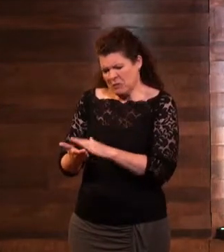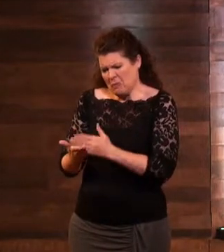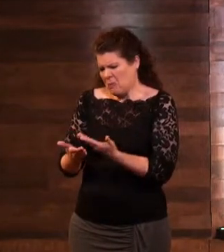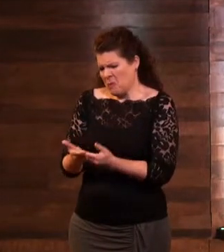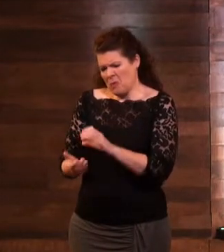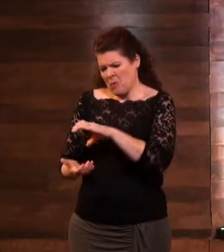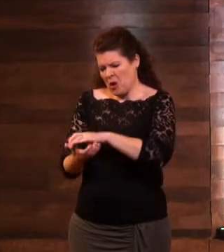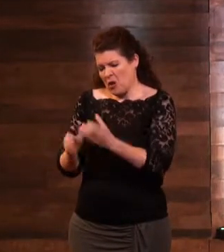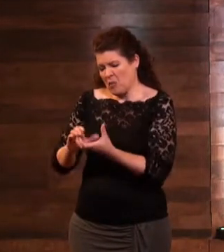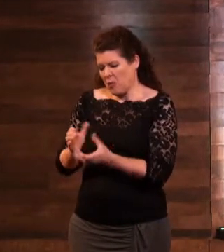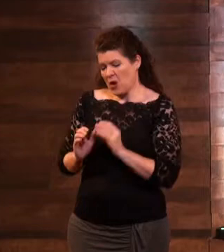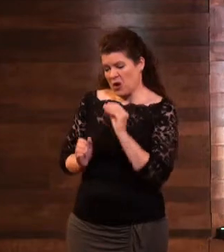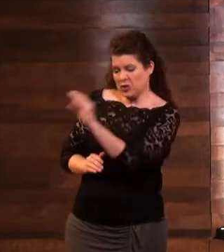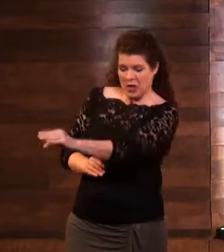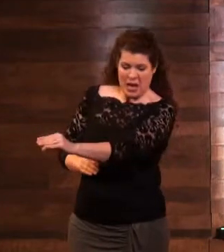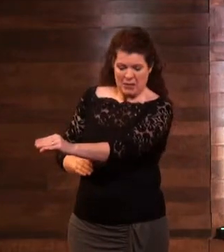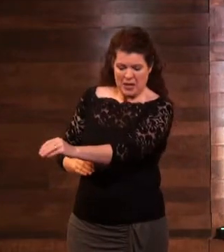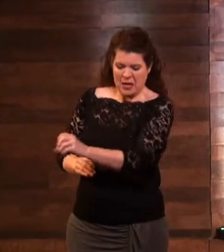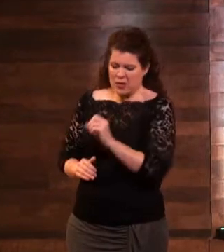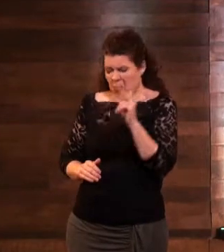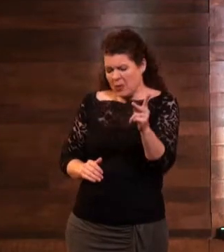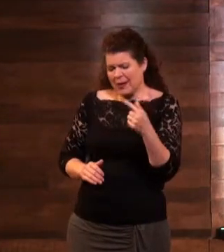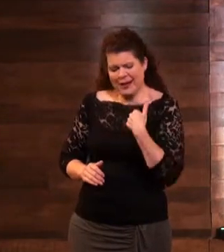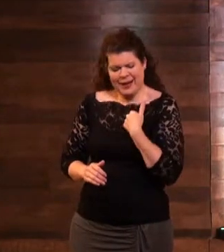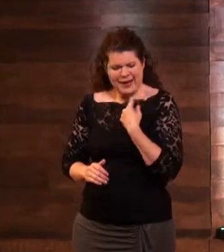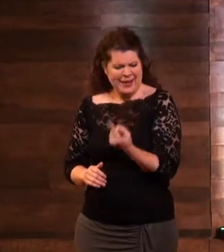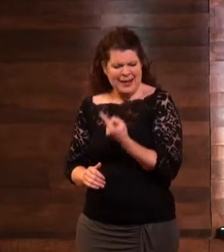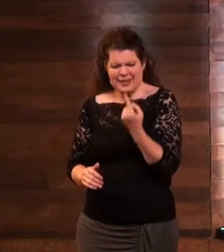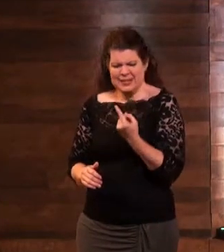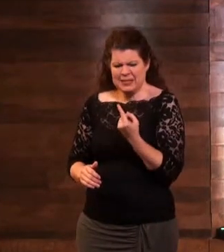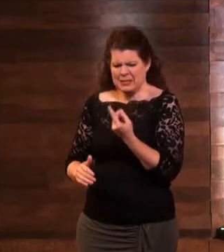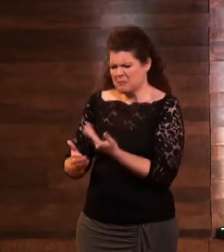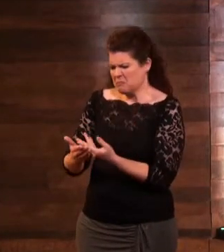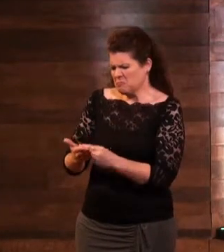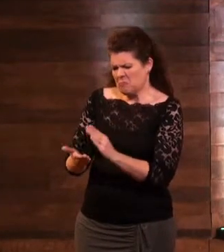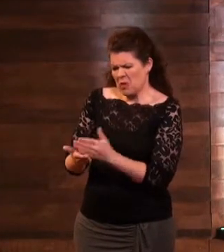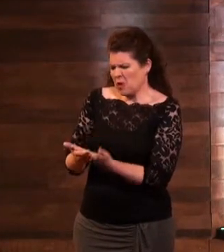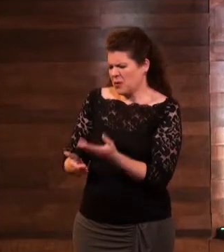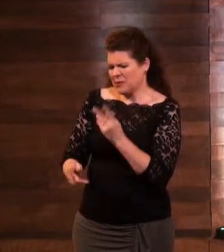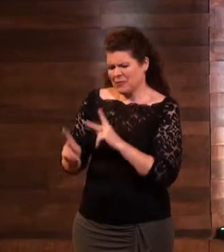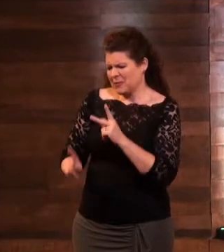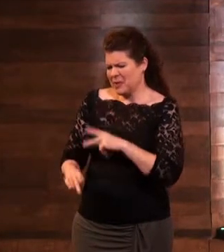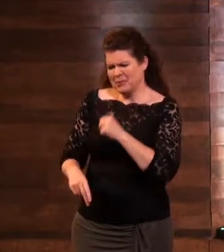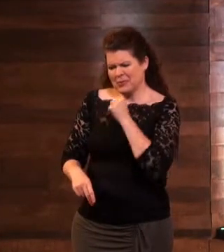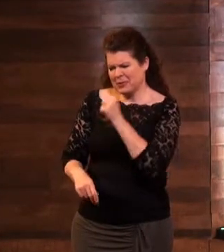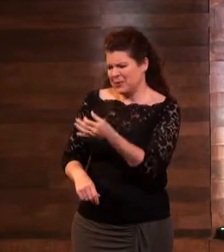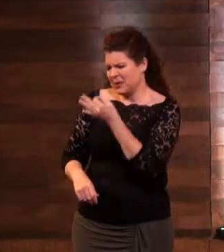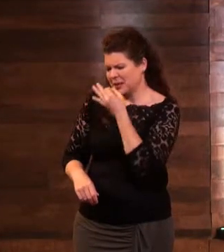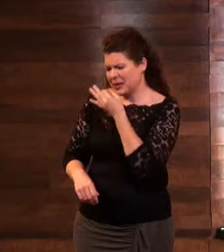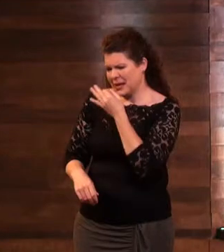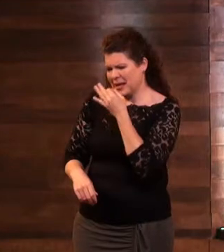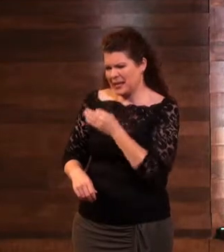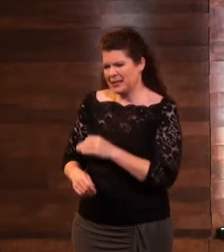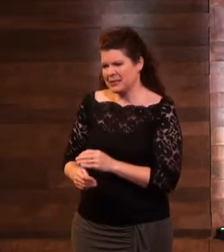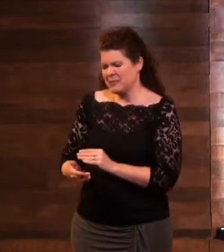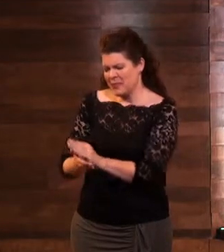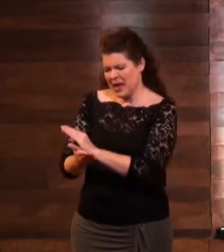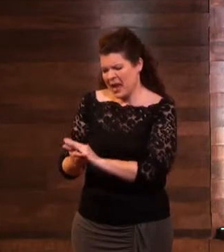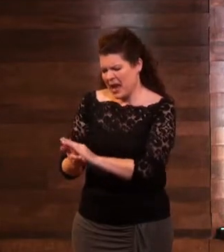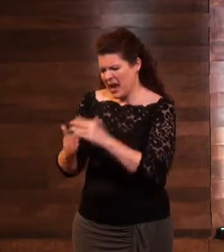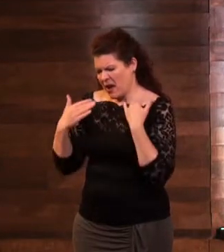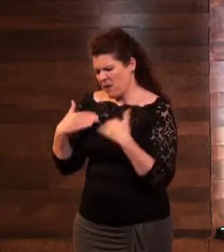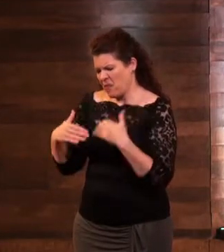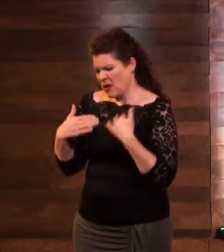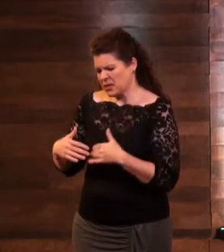window. Or all I do is cook dinner for people who don't even like it and wash clothes for people who can't even get it in the